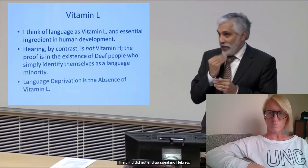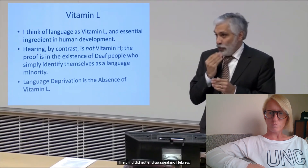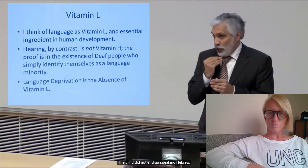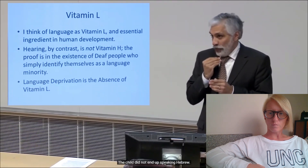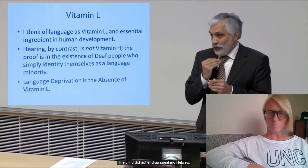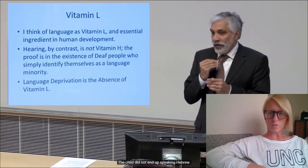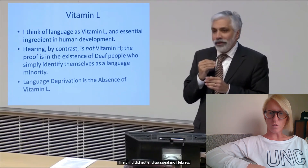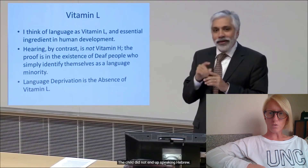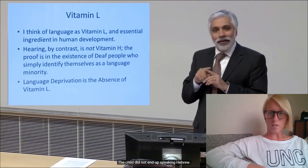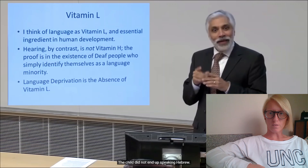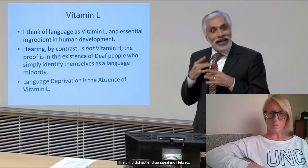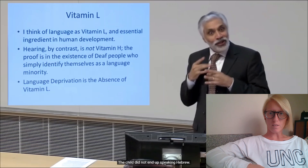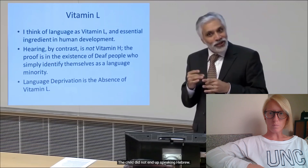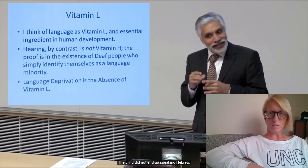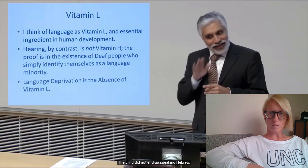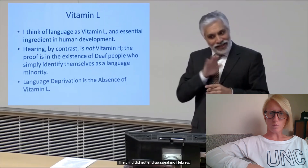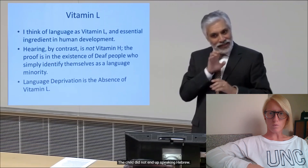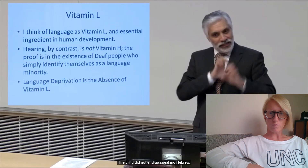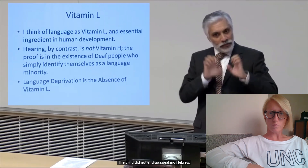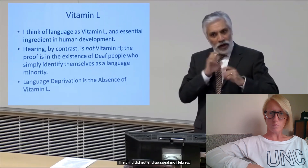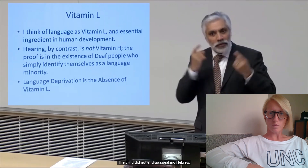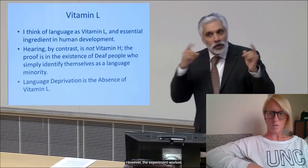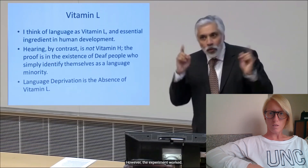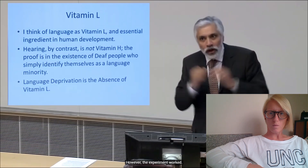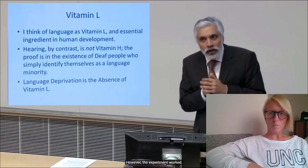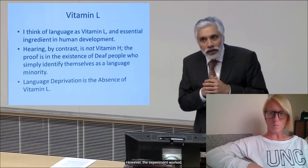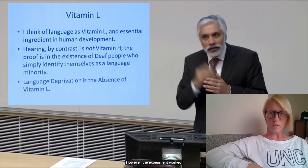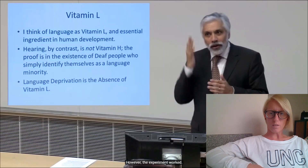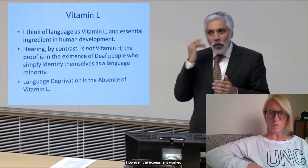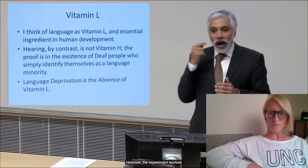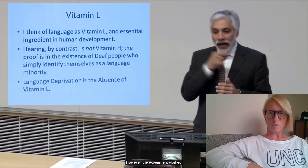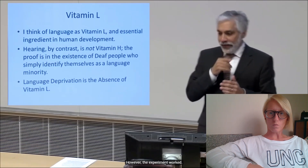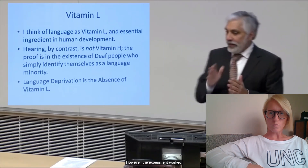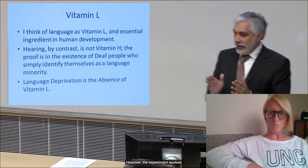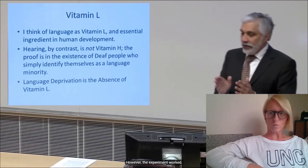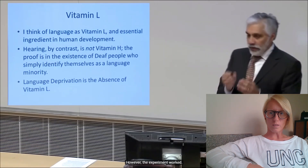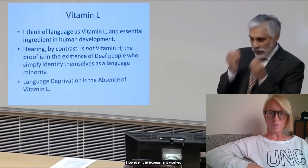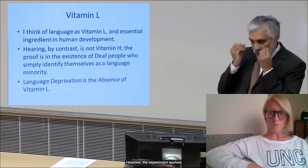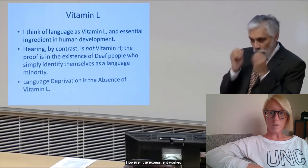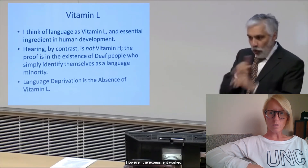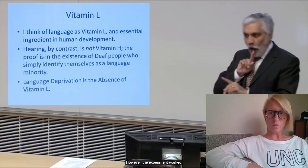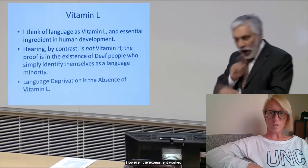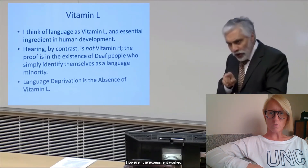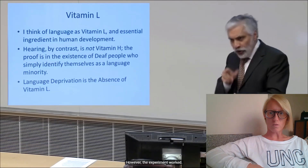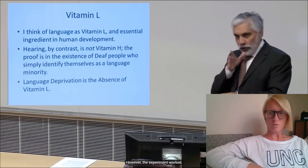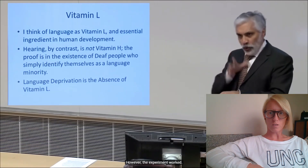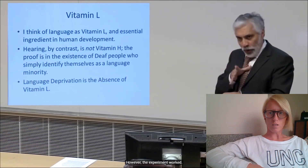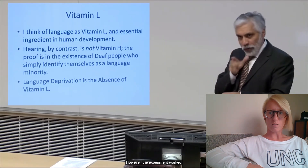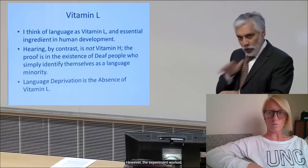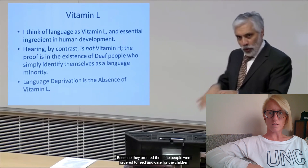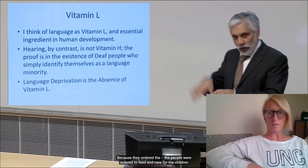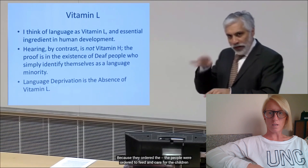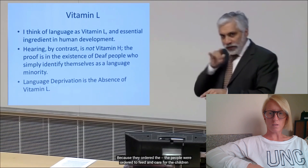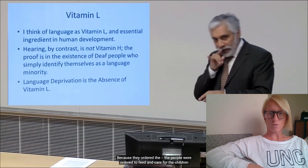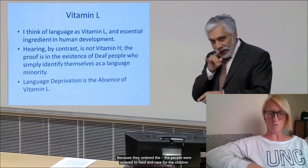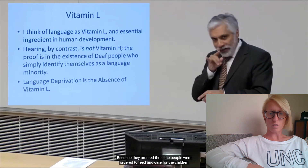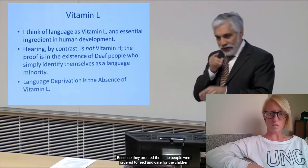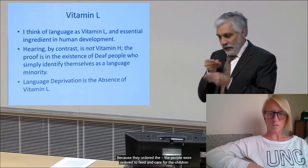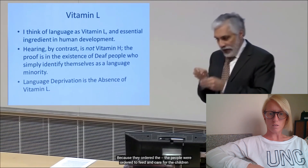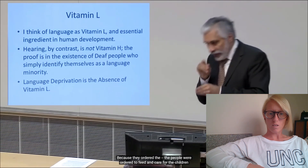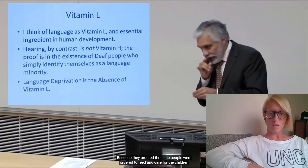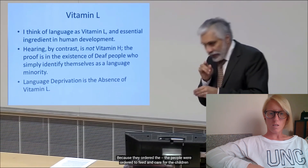The child did not end up speaking Hebrew. However, the experiment worked. We need to evaluate to understand. Because they would,